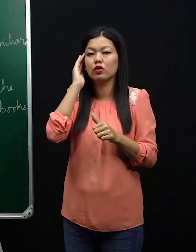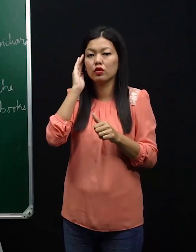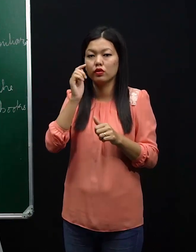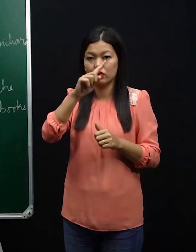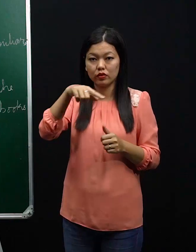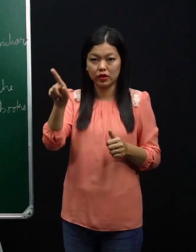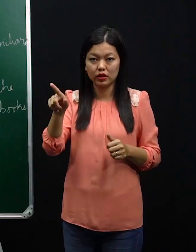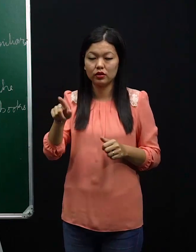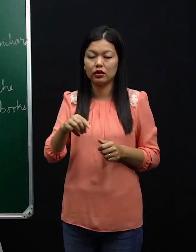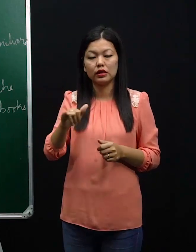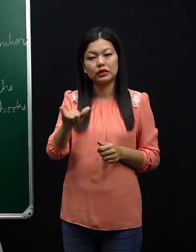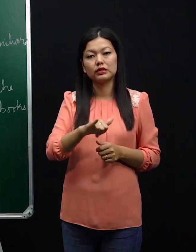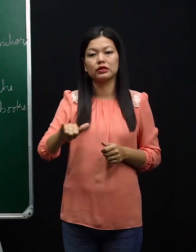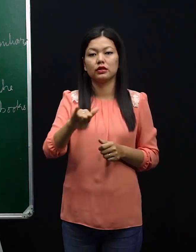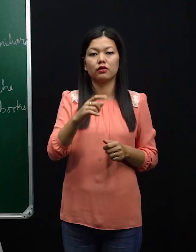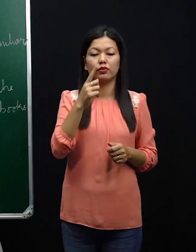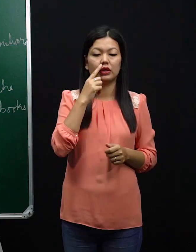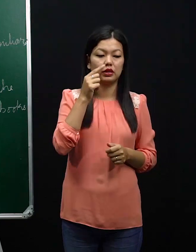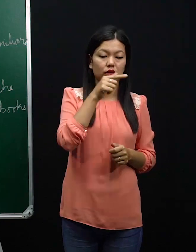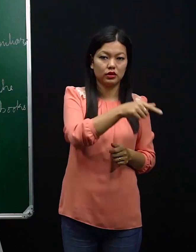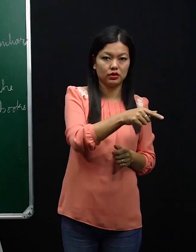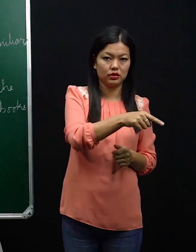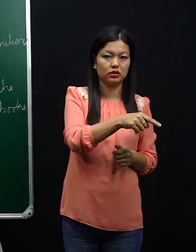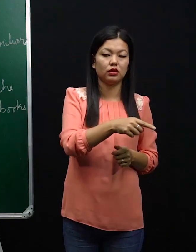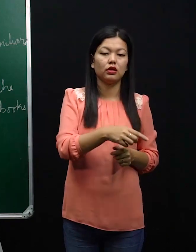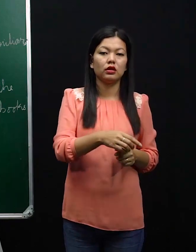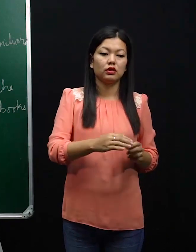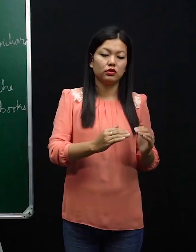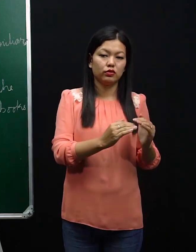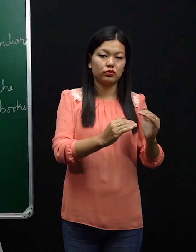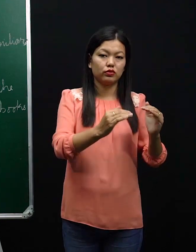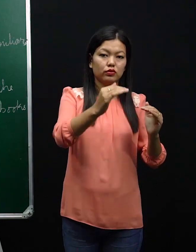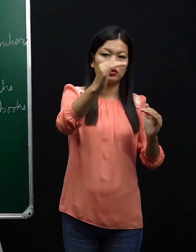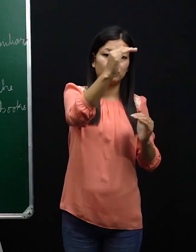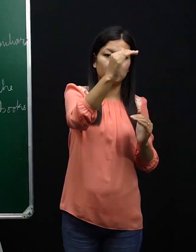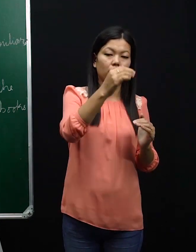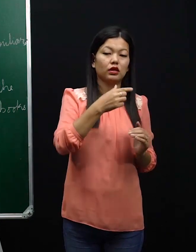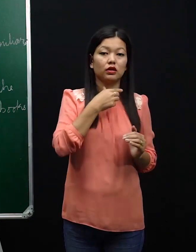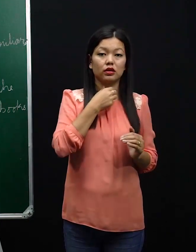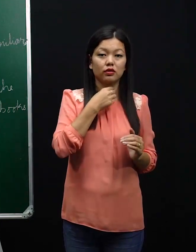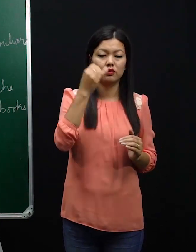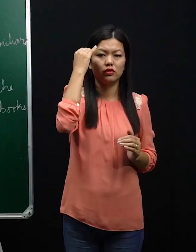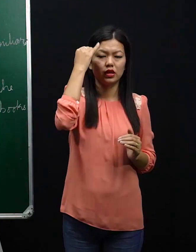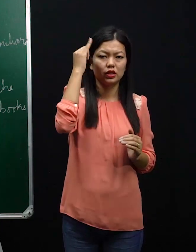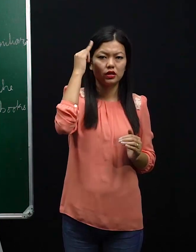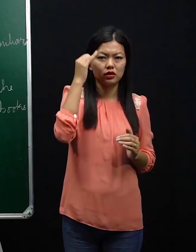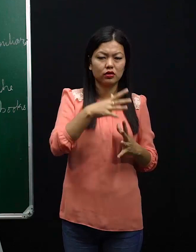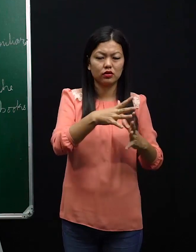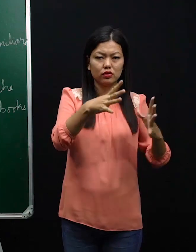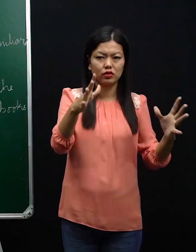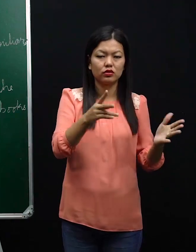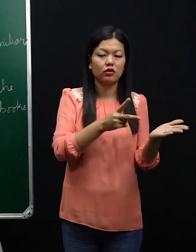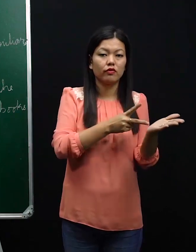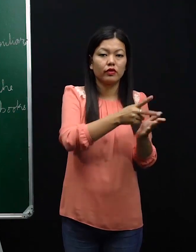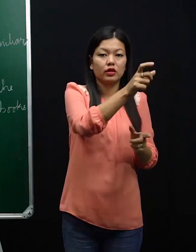to him. And there are so many well-known people who would come to him to seek his advice. And slowly he grew to